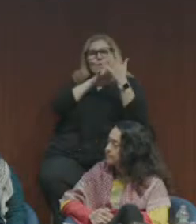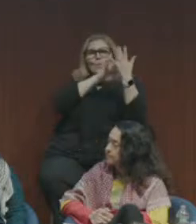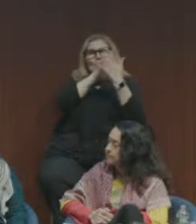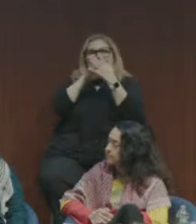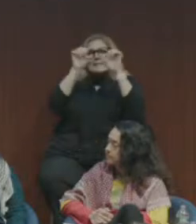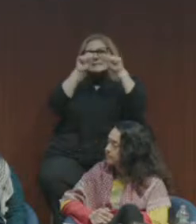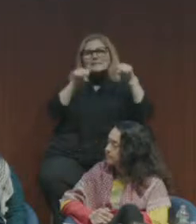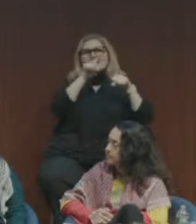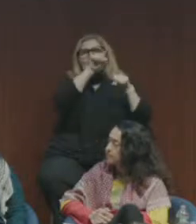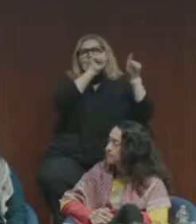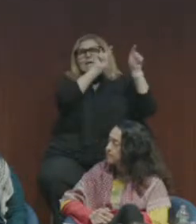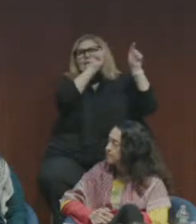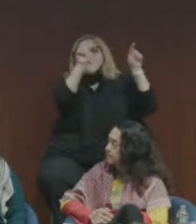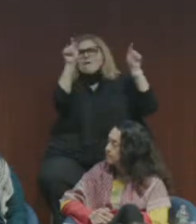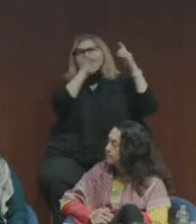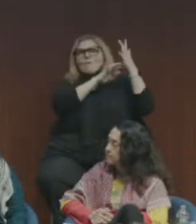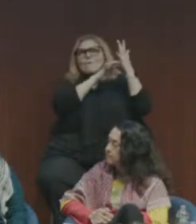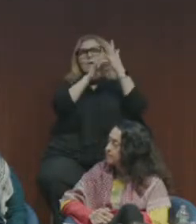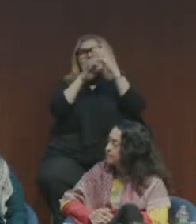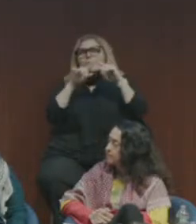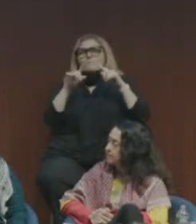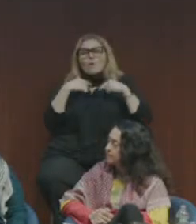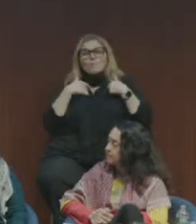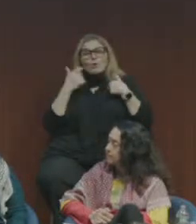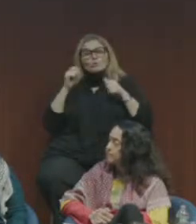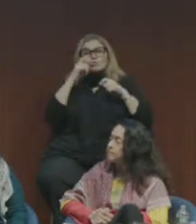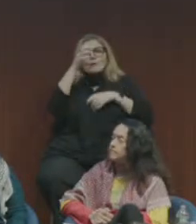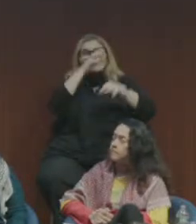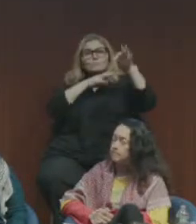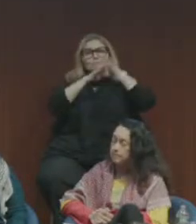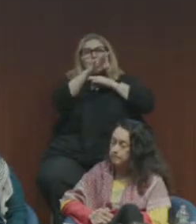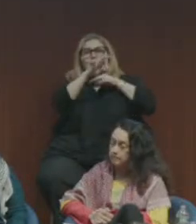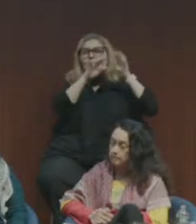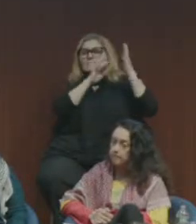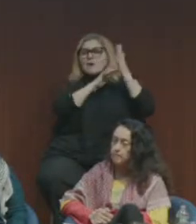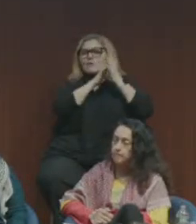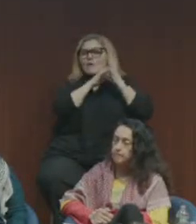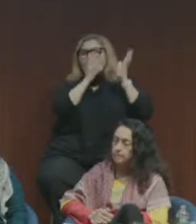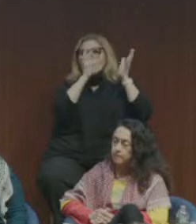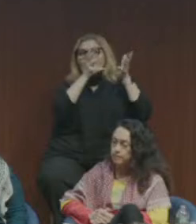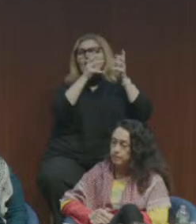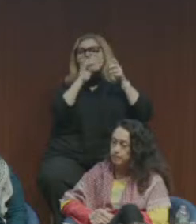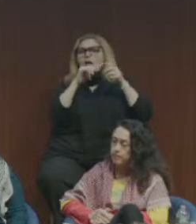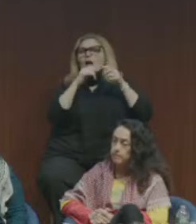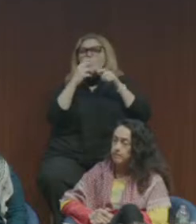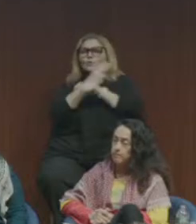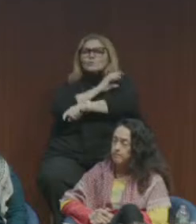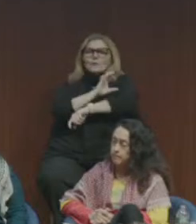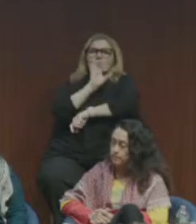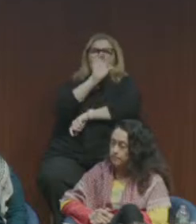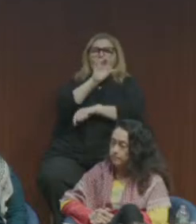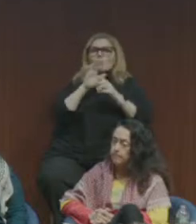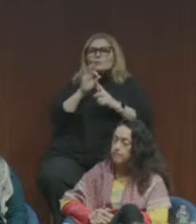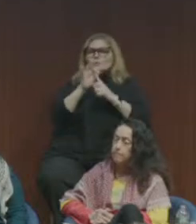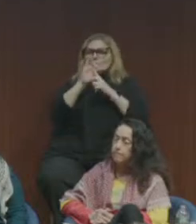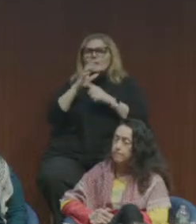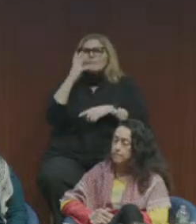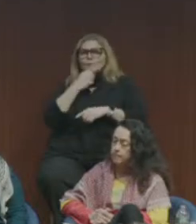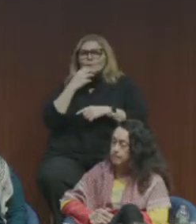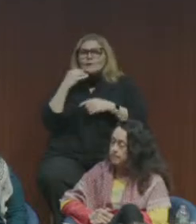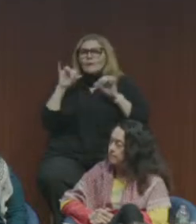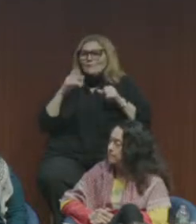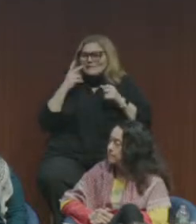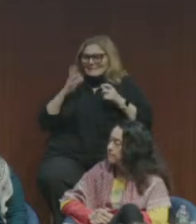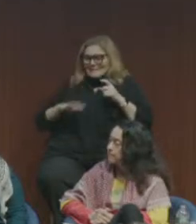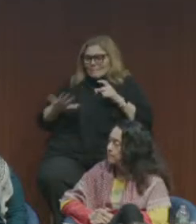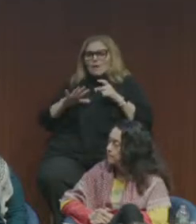the cracks, but we also try to fill the cracks with the kind of power and beauty that we see